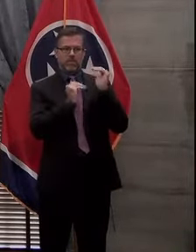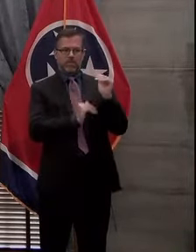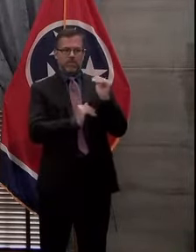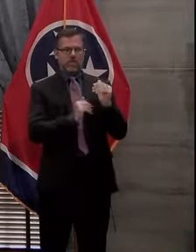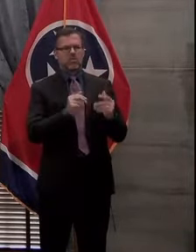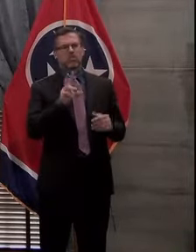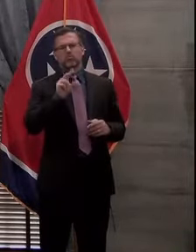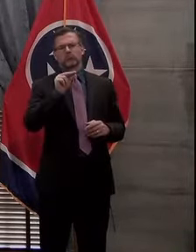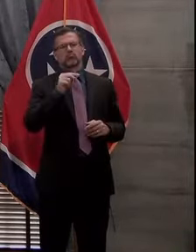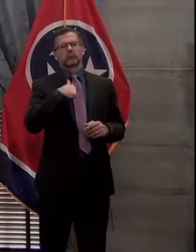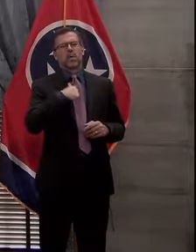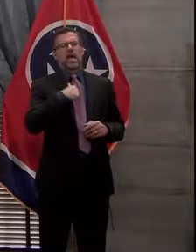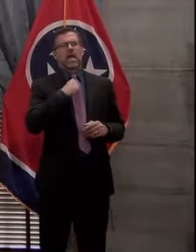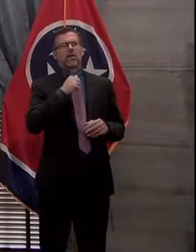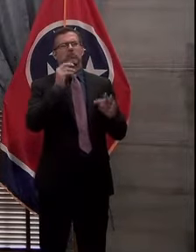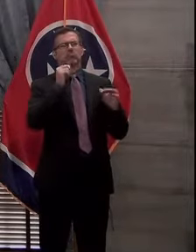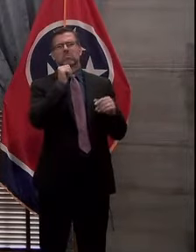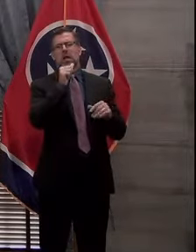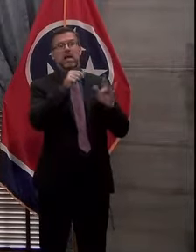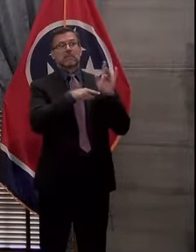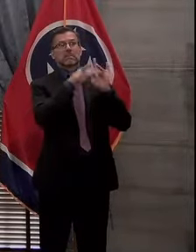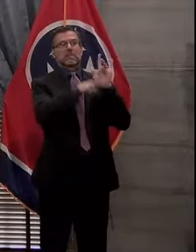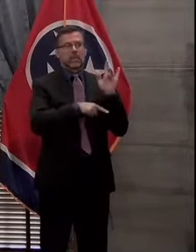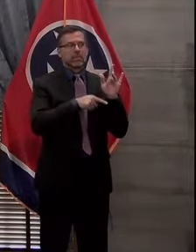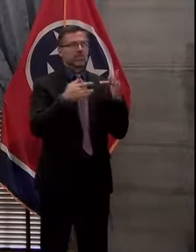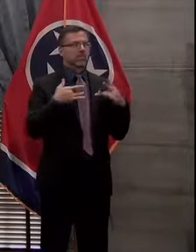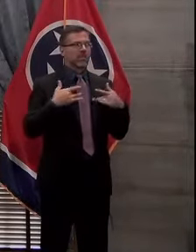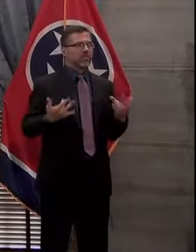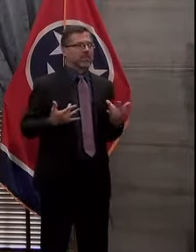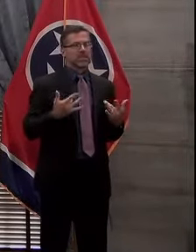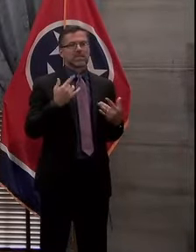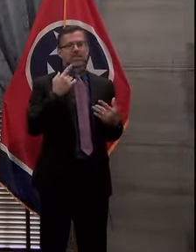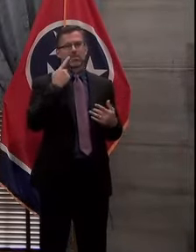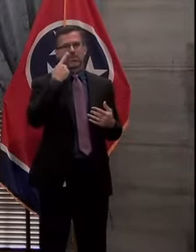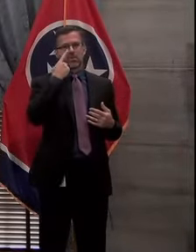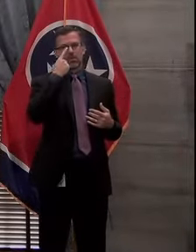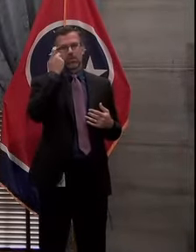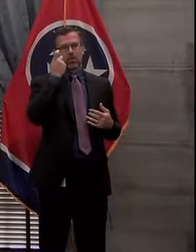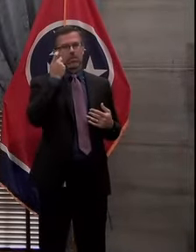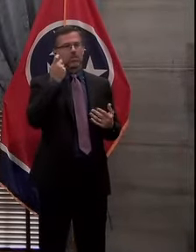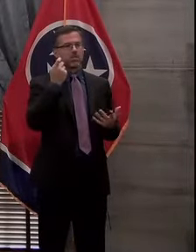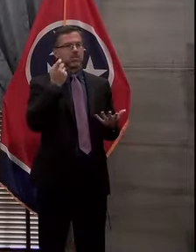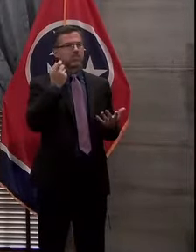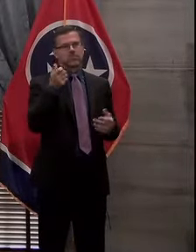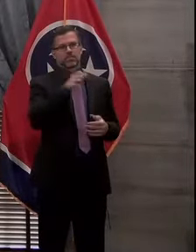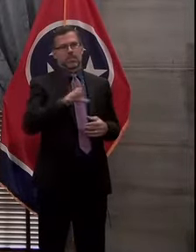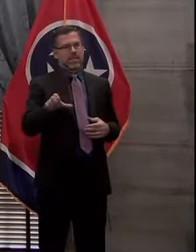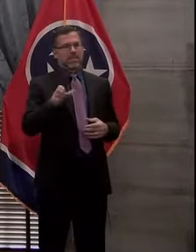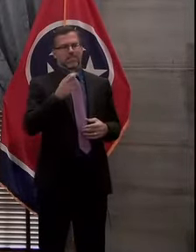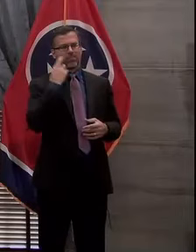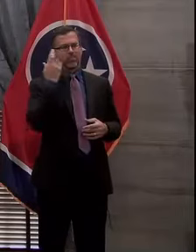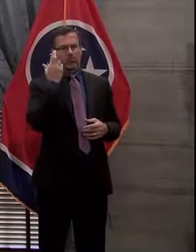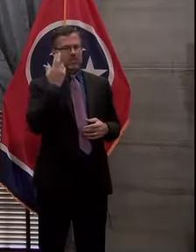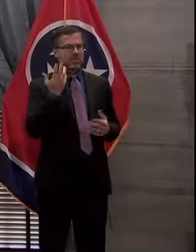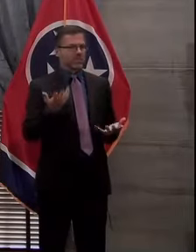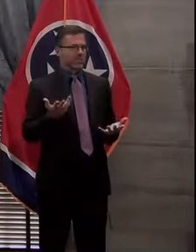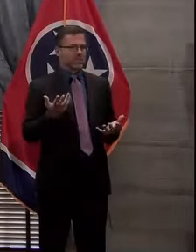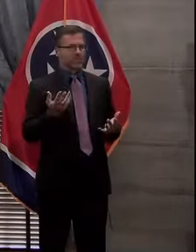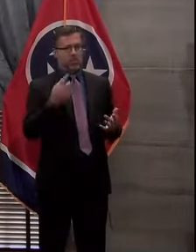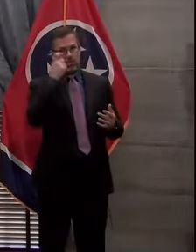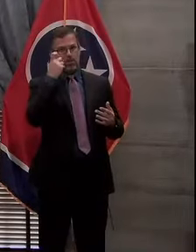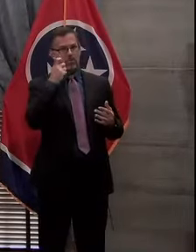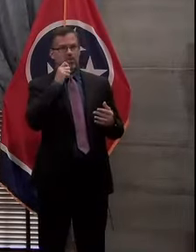I haven't missed events because of a certain because of any reason other than it's not in our